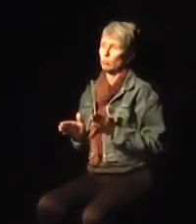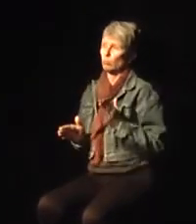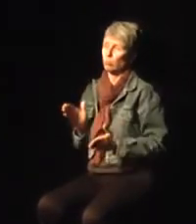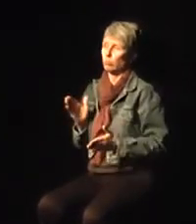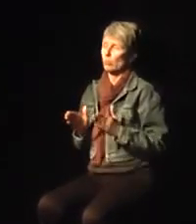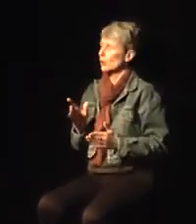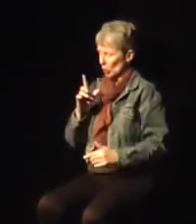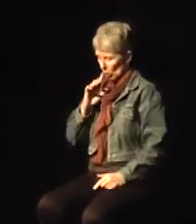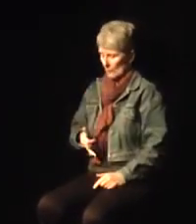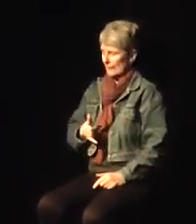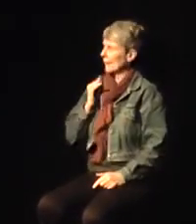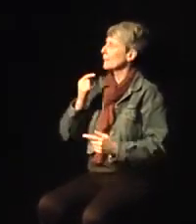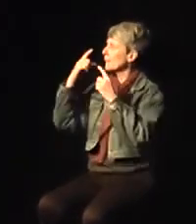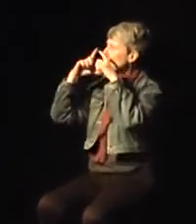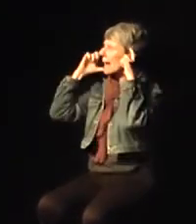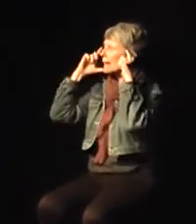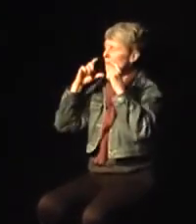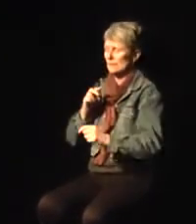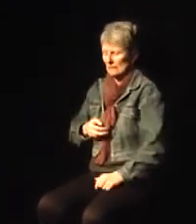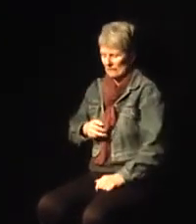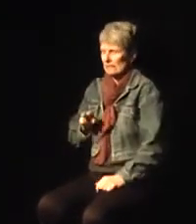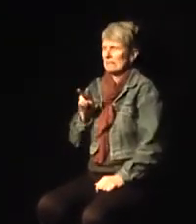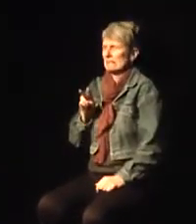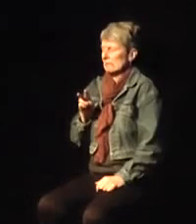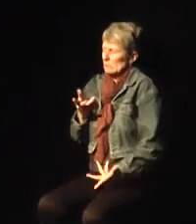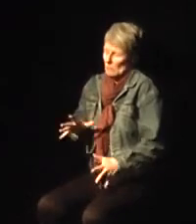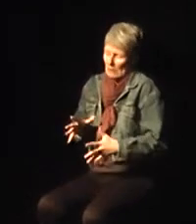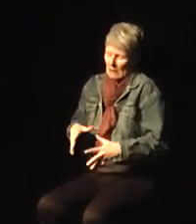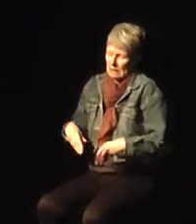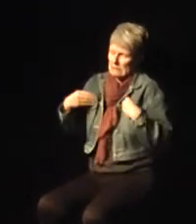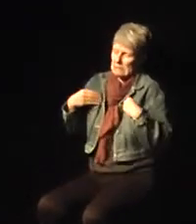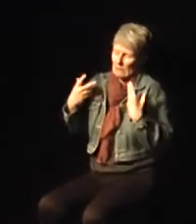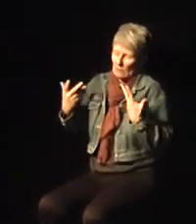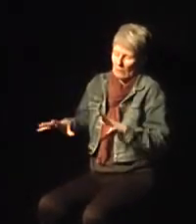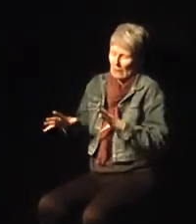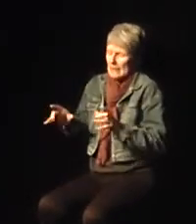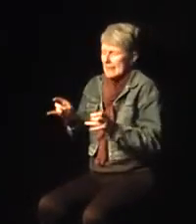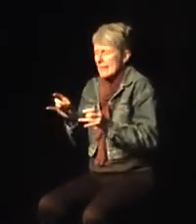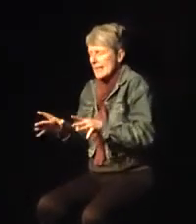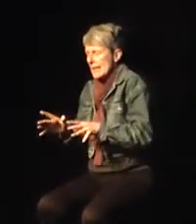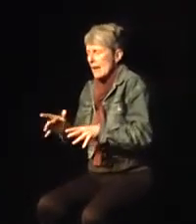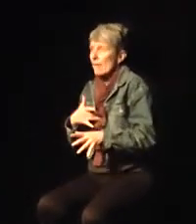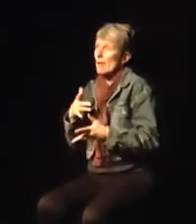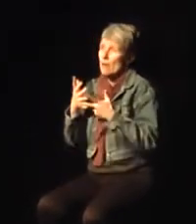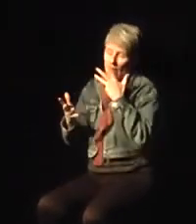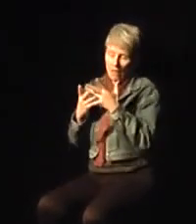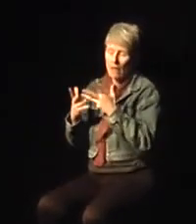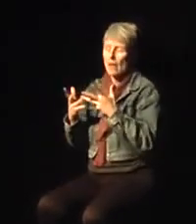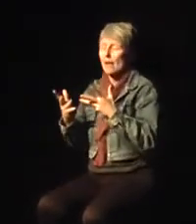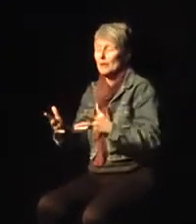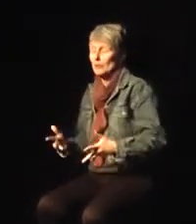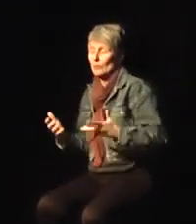resembles the mask that I'm wearing. I'm disappointed with this costume. I hate this costume. I'm embarrassed to wear this costume, but